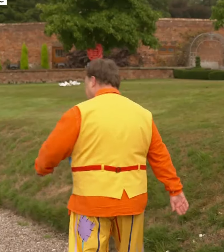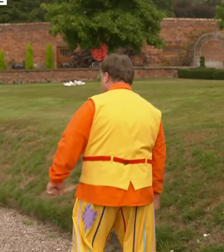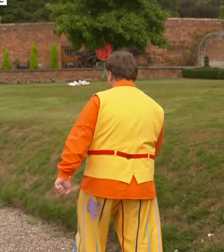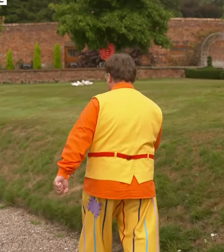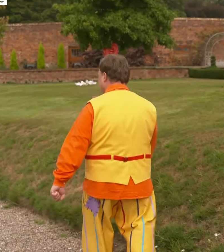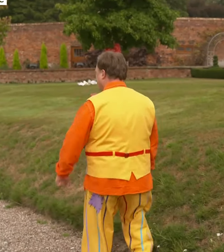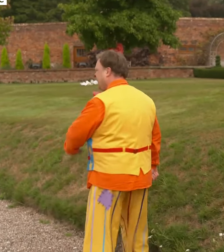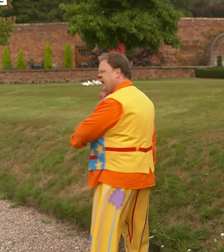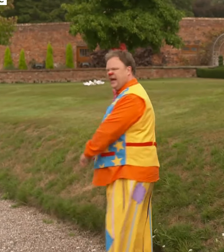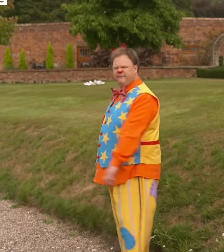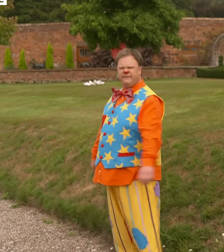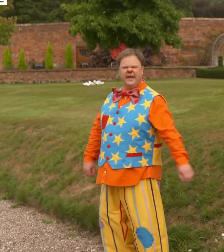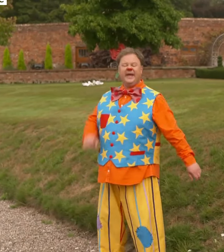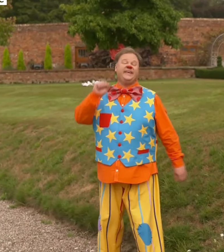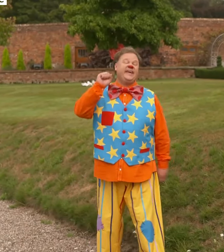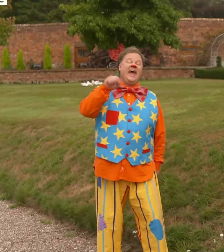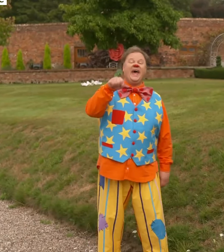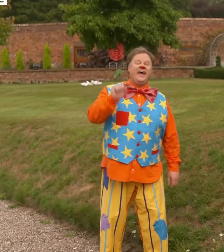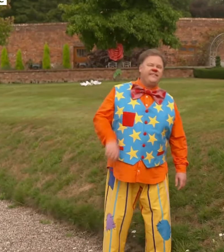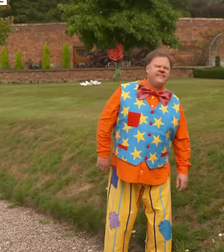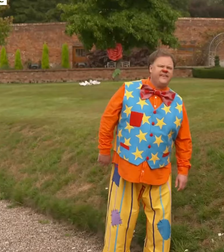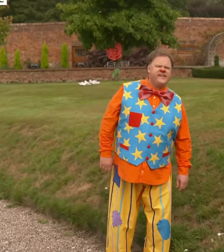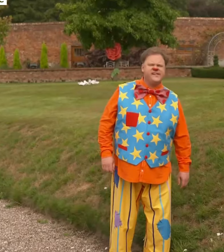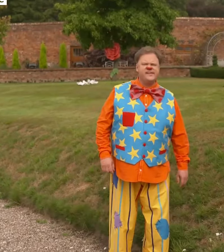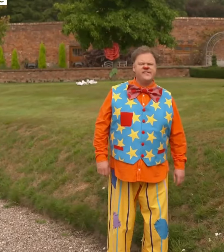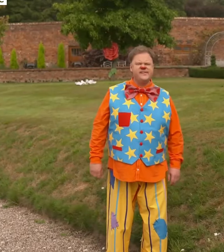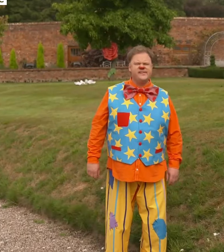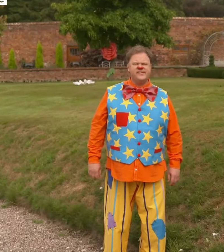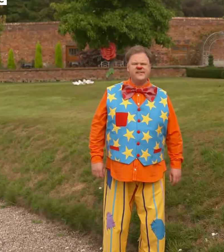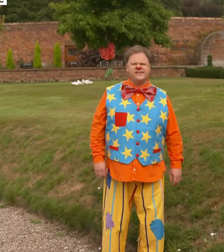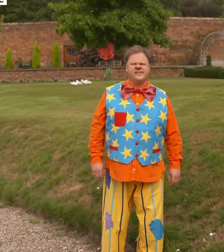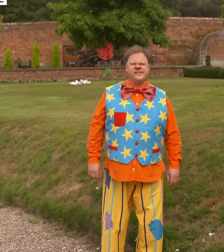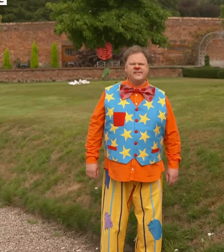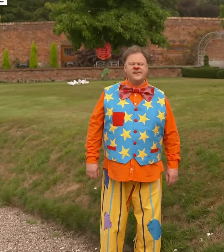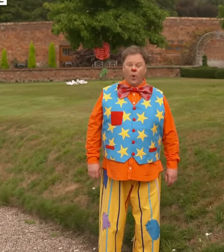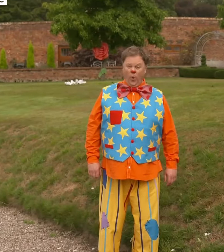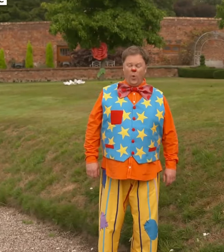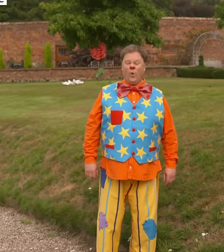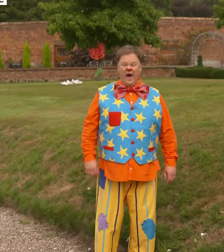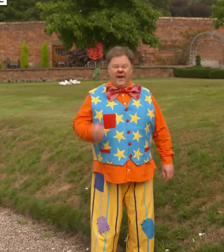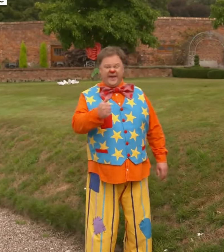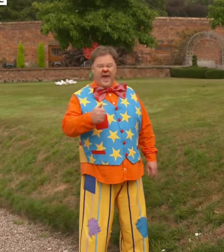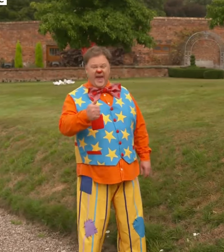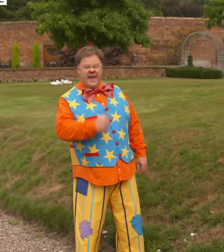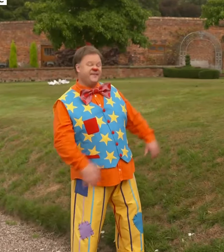Mr Tumble. Yes? Look behind you again. Oh, okay.